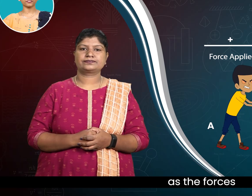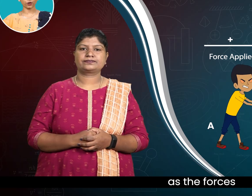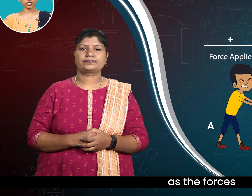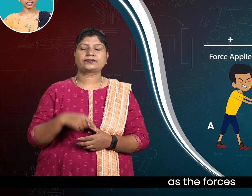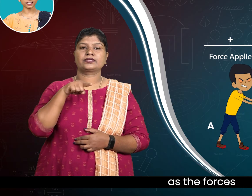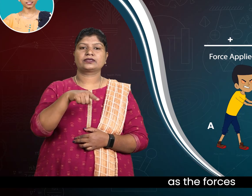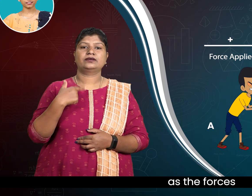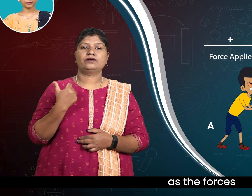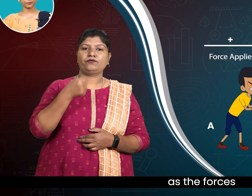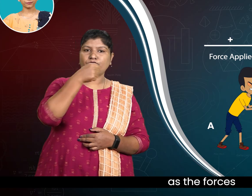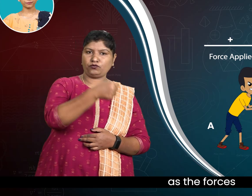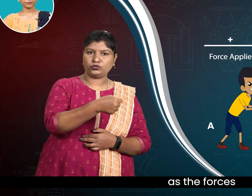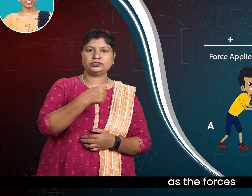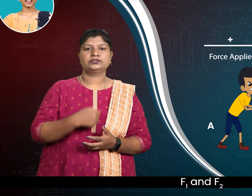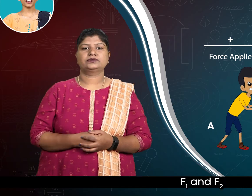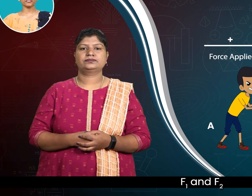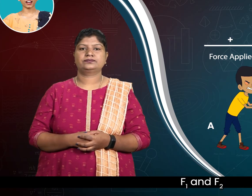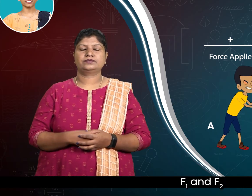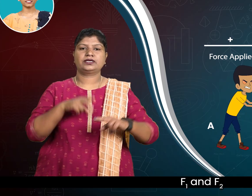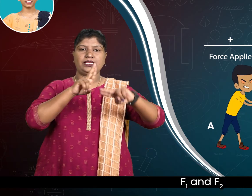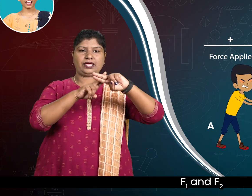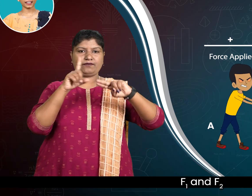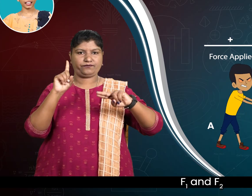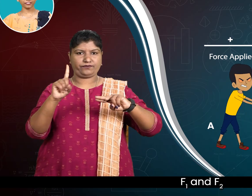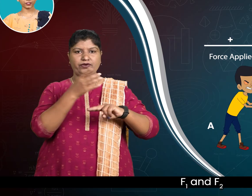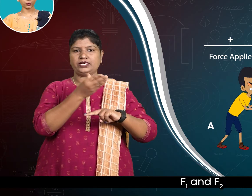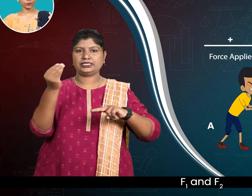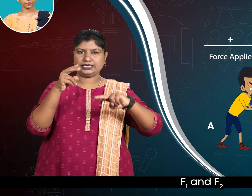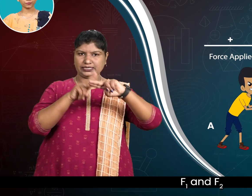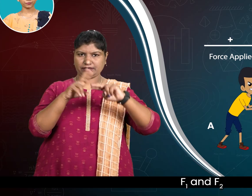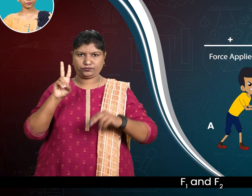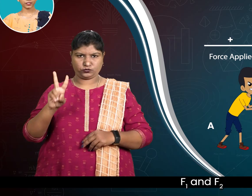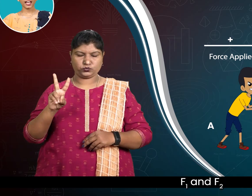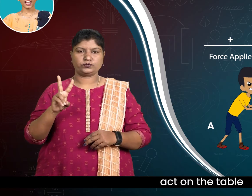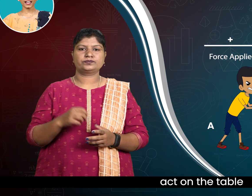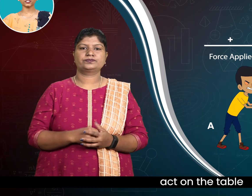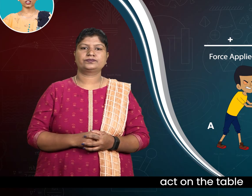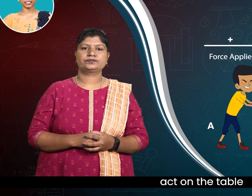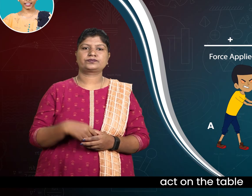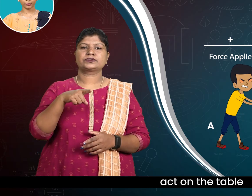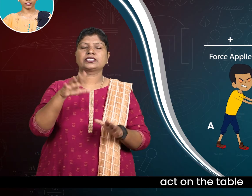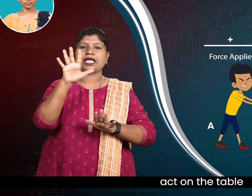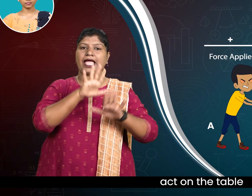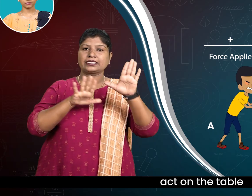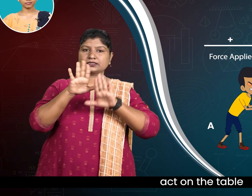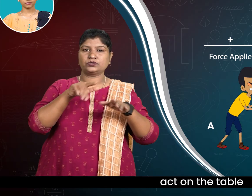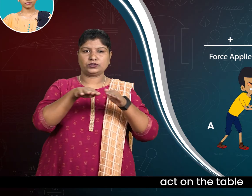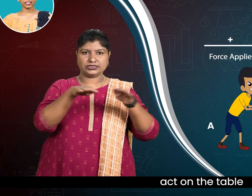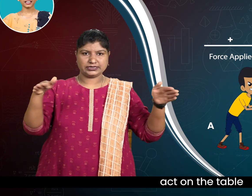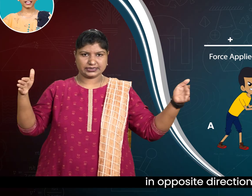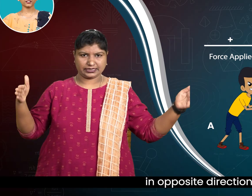As the forces F1 and F2 act on the table